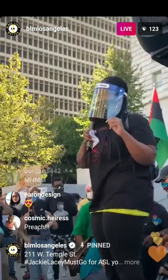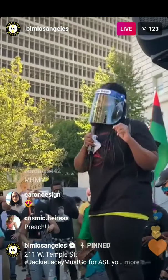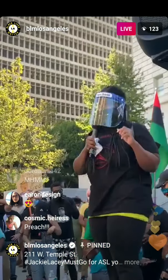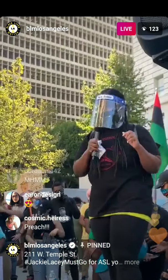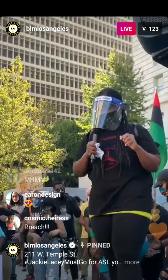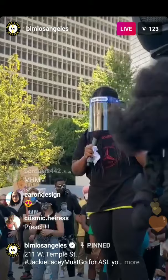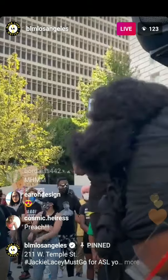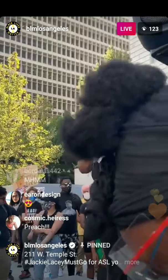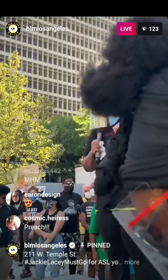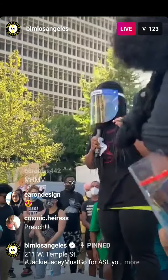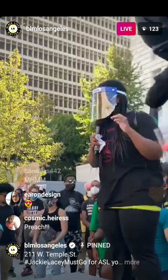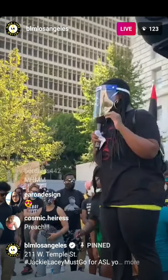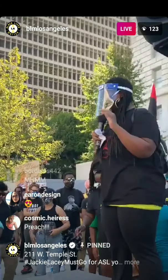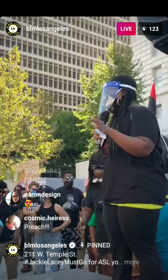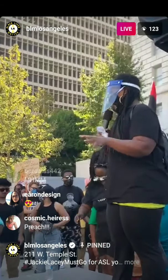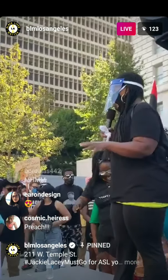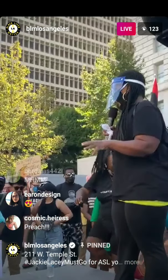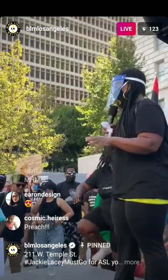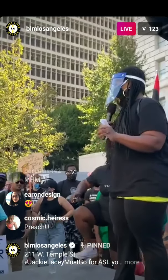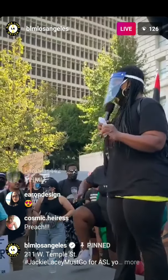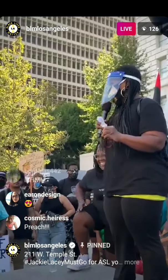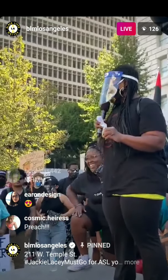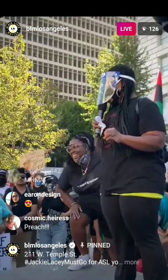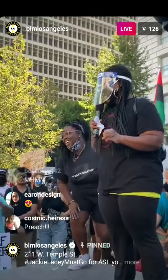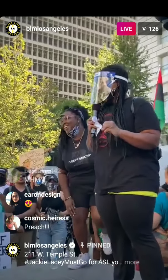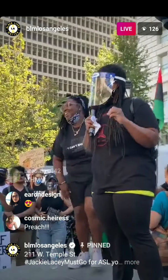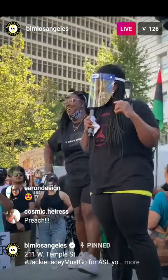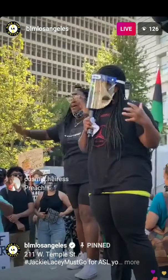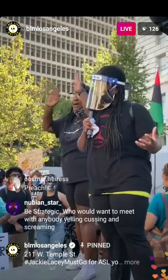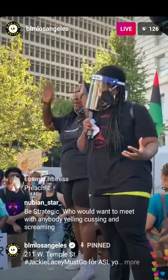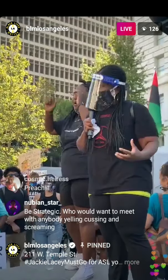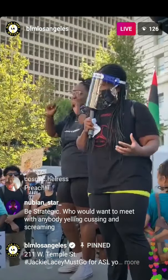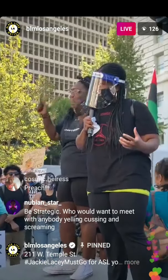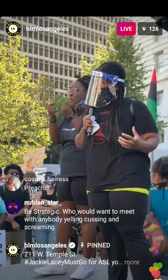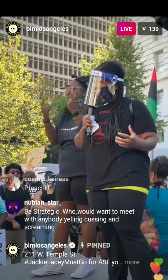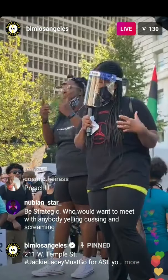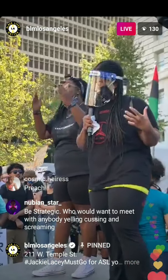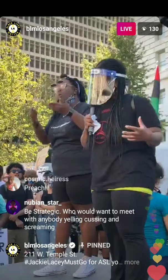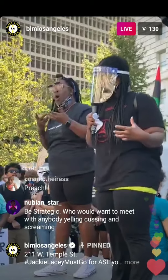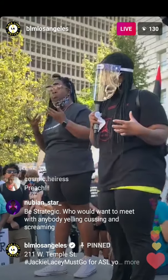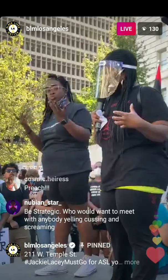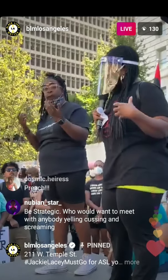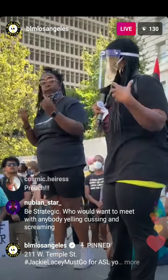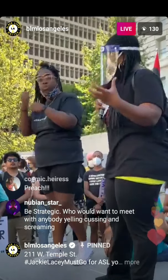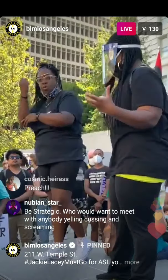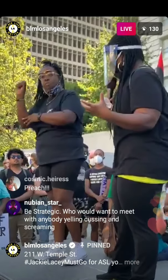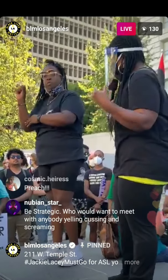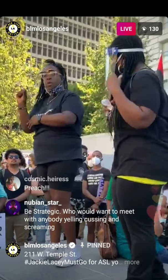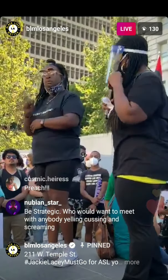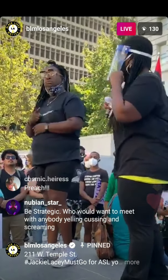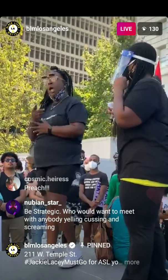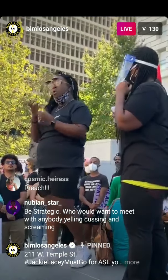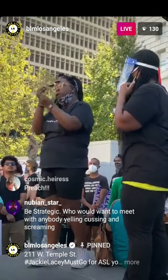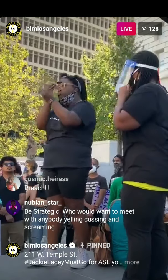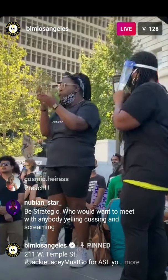Welcome to our movement. And I just want to share a little bit about some of the work that we did before y'all